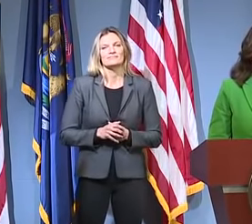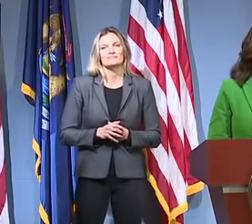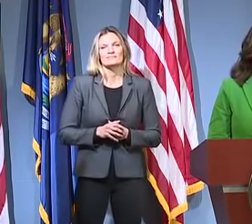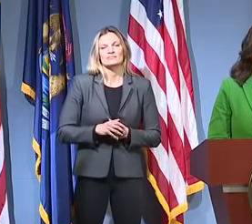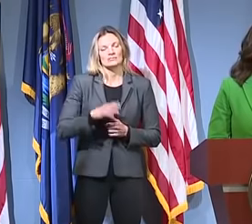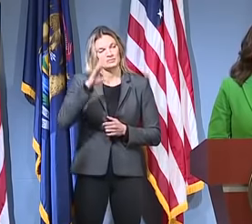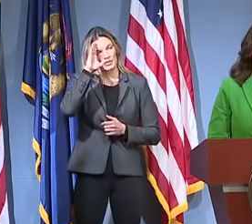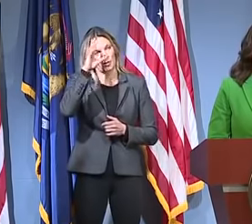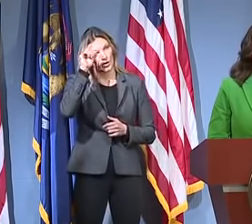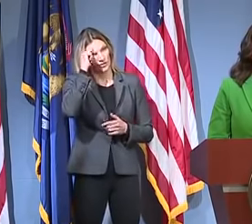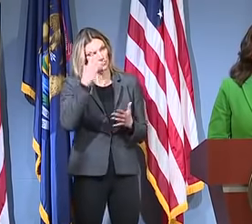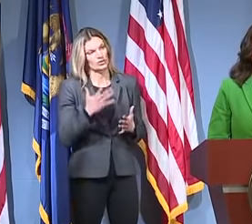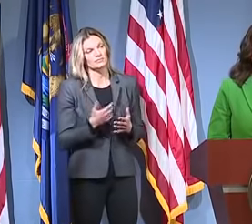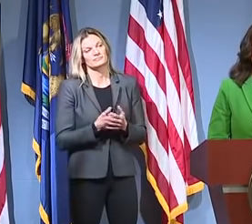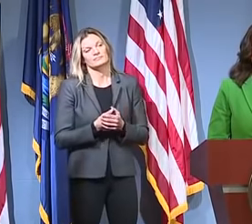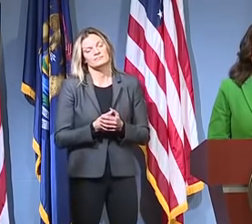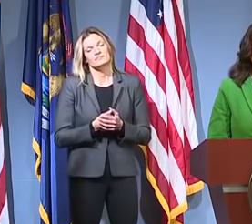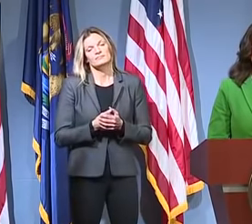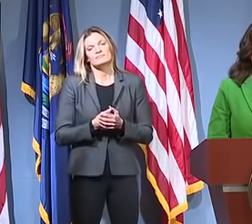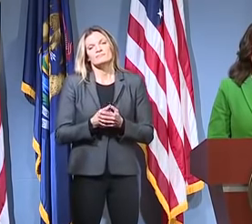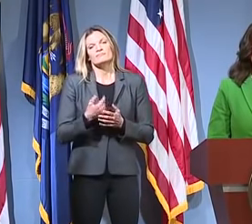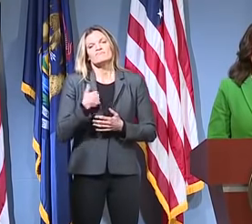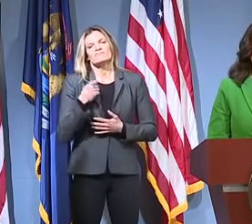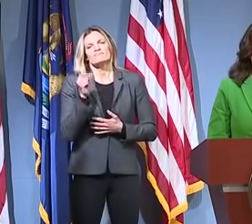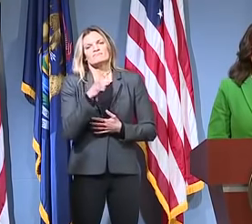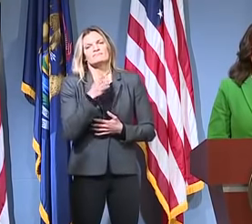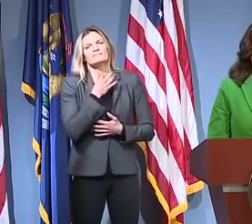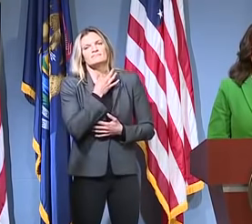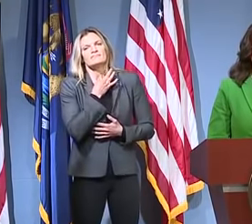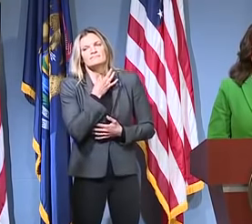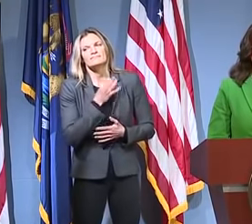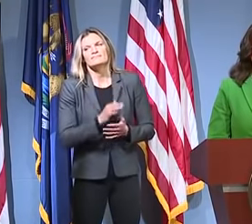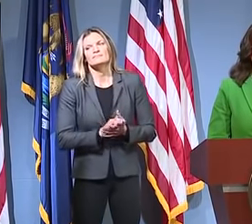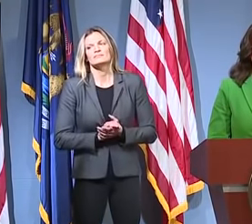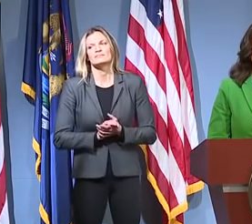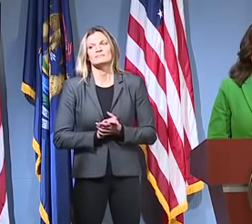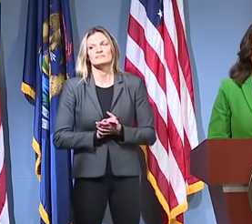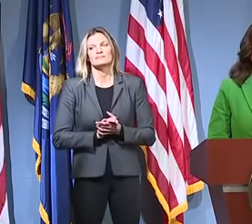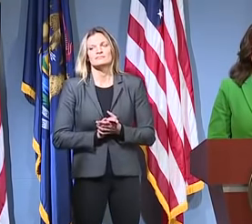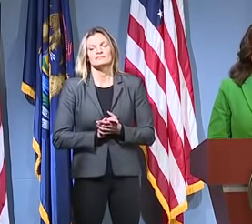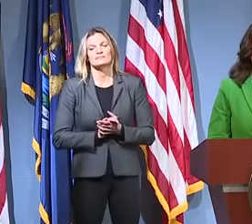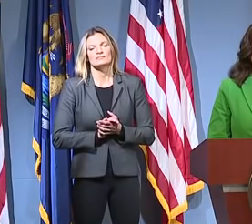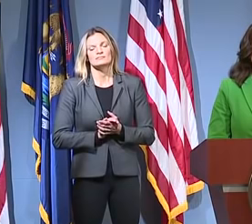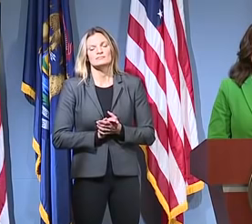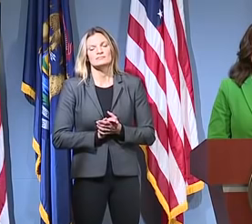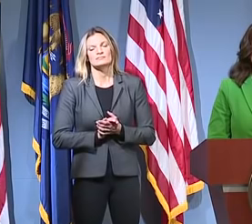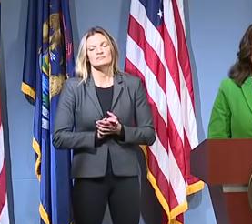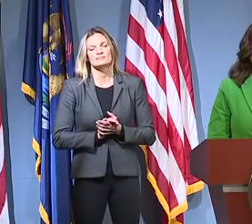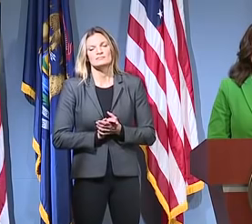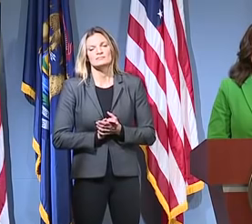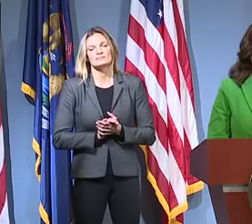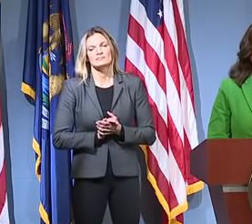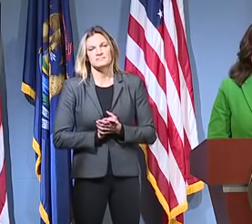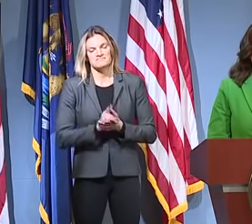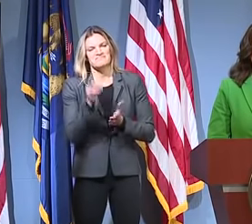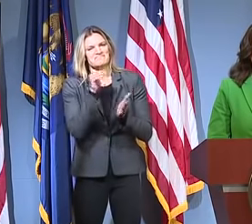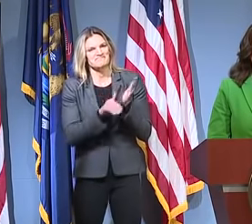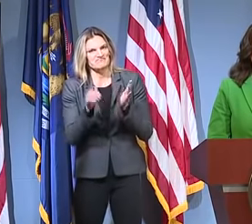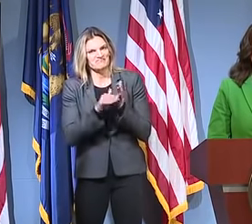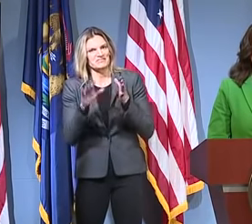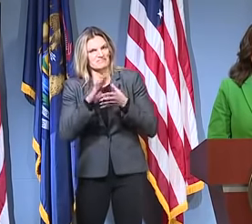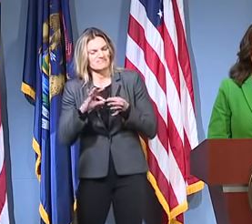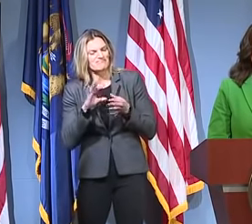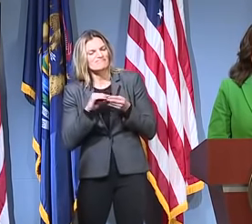Hello, Governor. I was just wondering today, when you've been saying a lot over time that we've been following